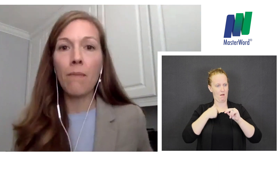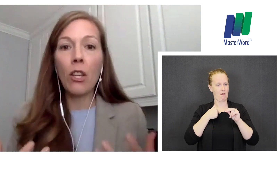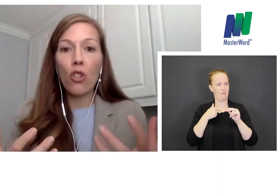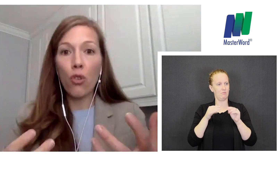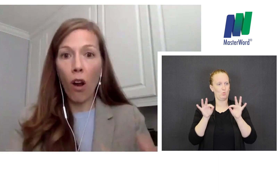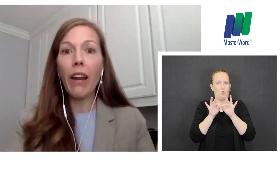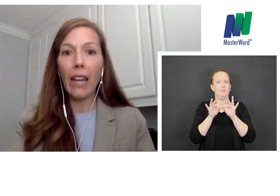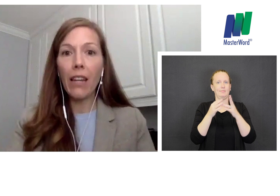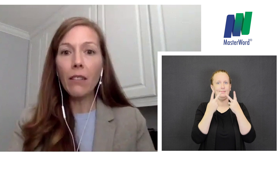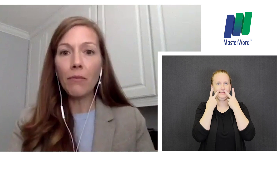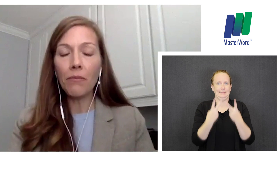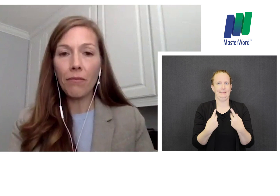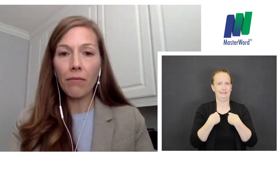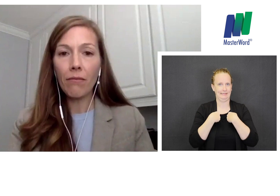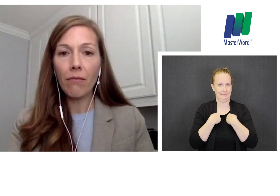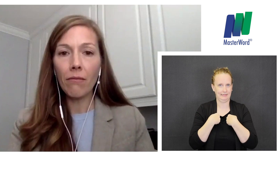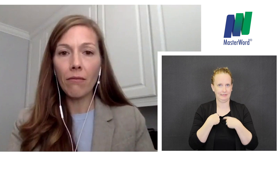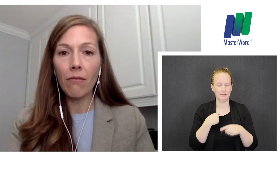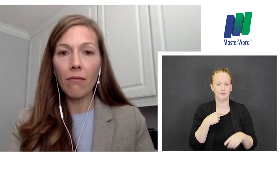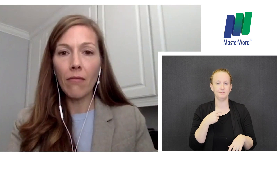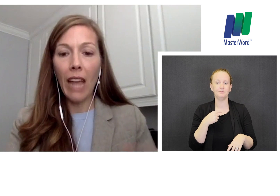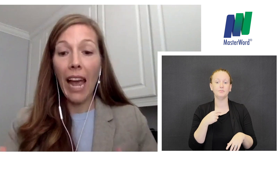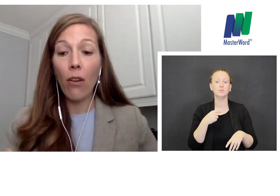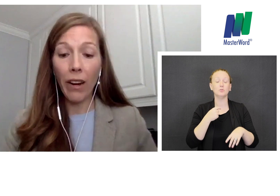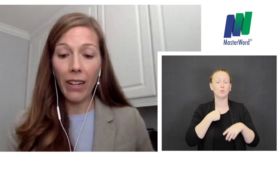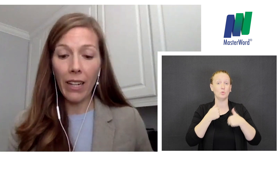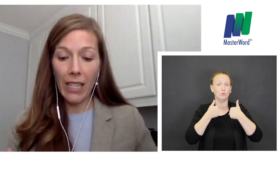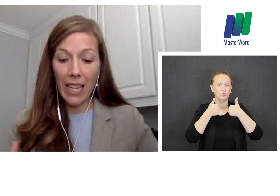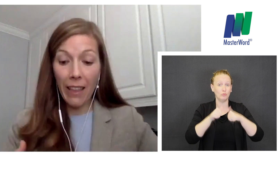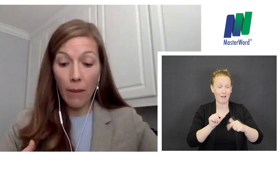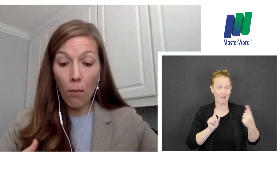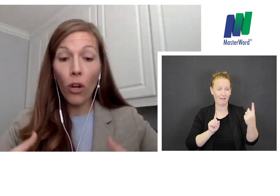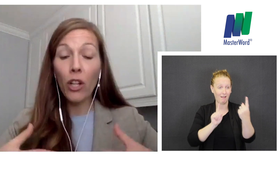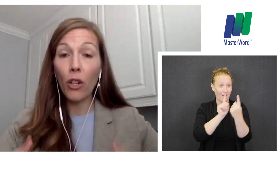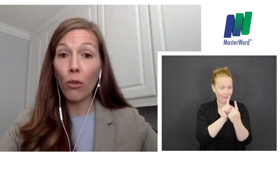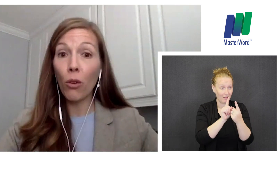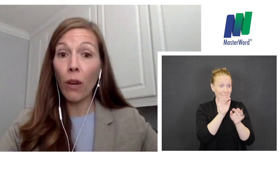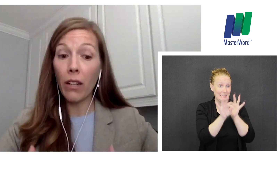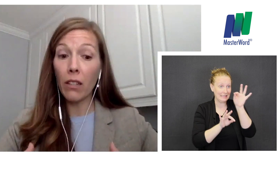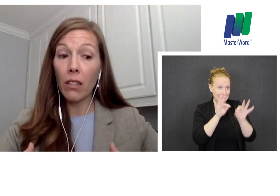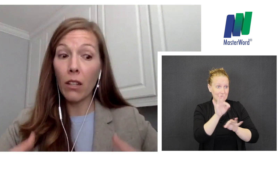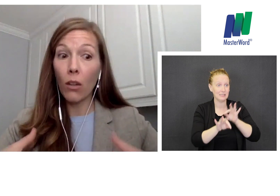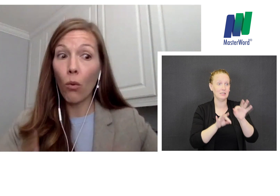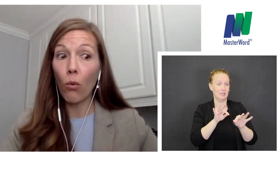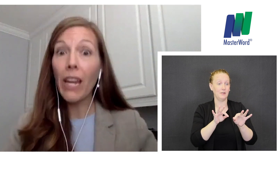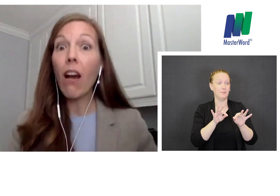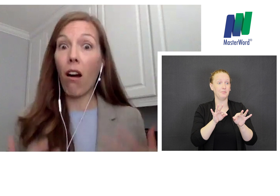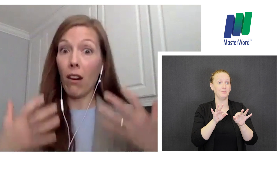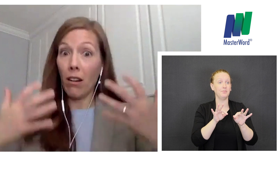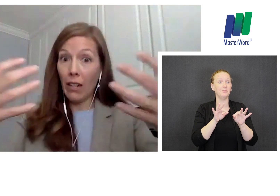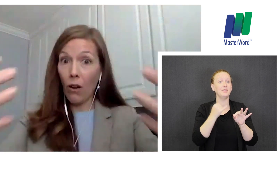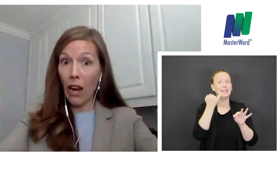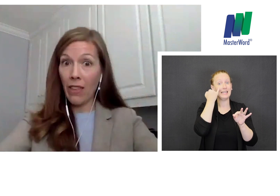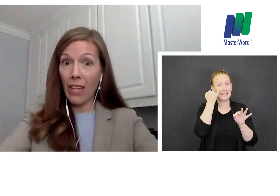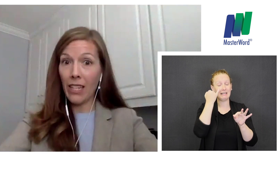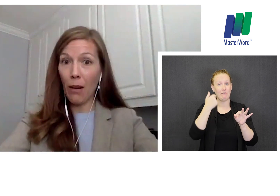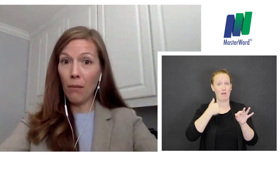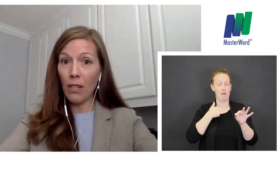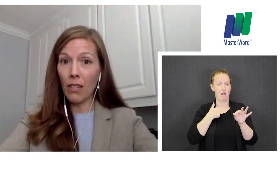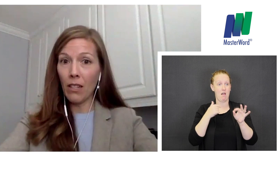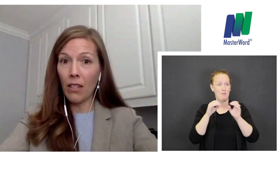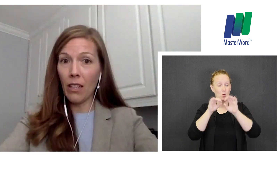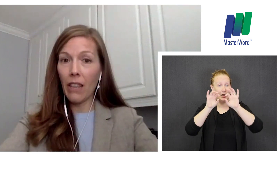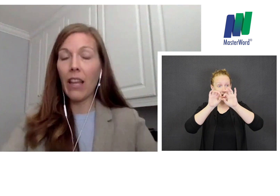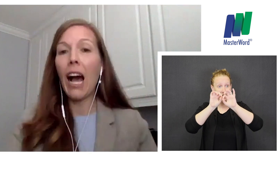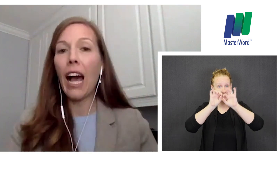between trying and recognizing that the more congruent we are in the